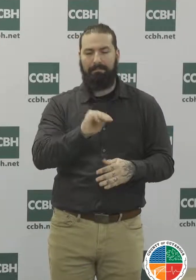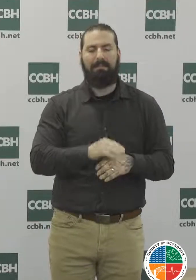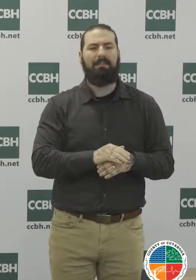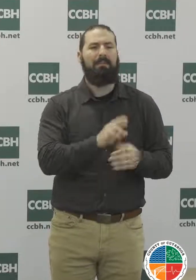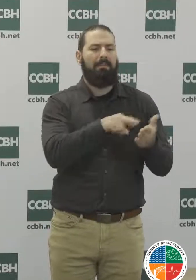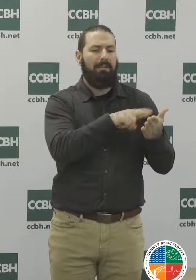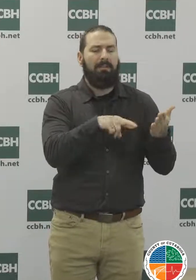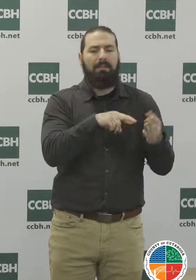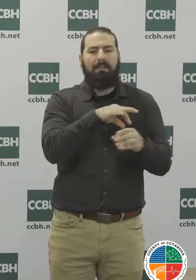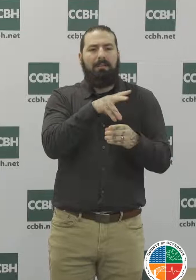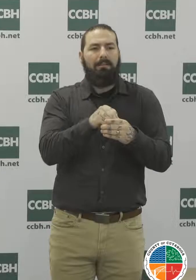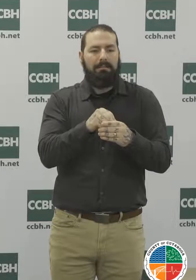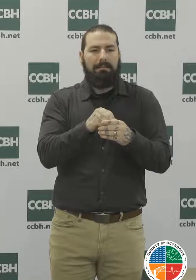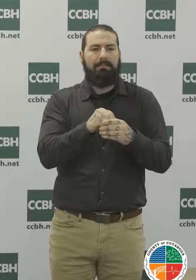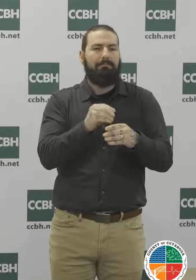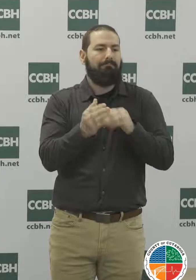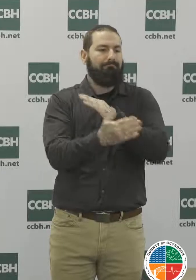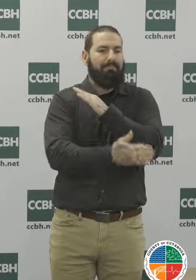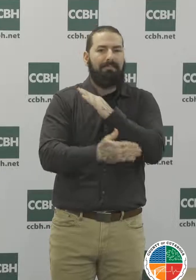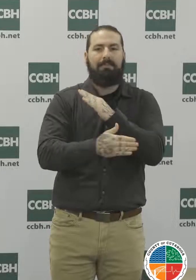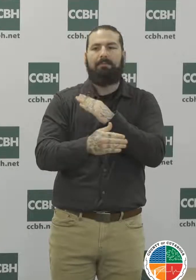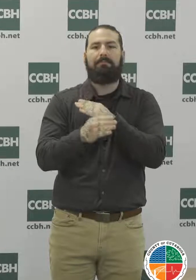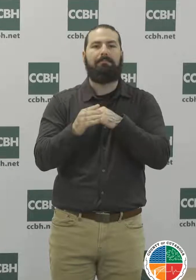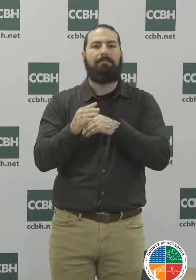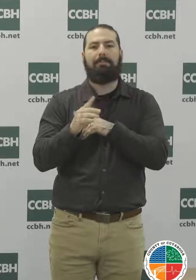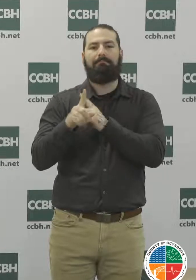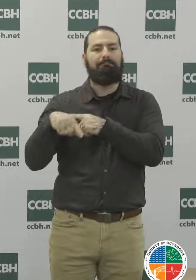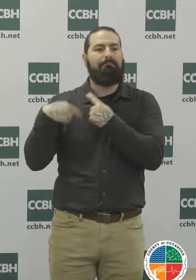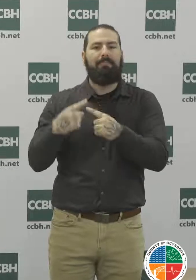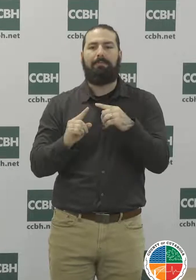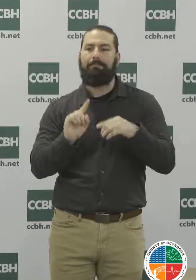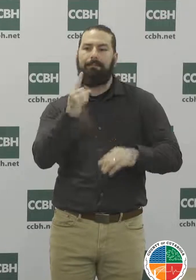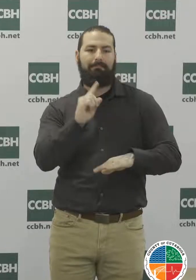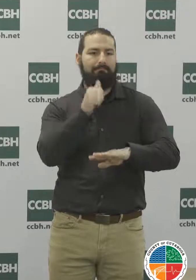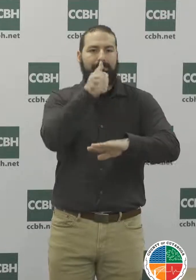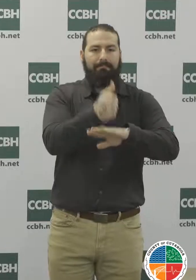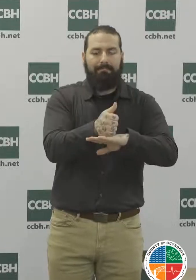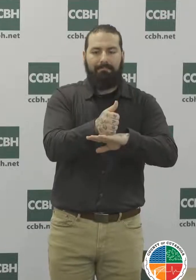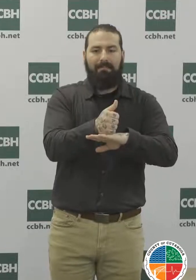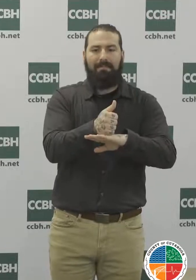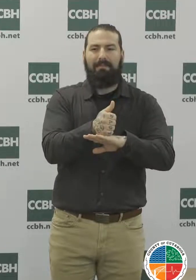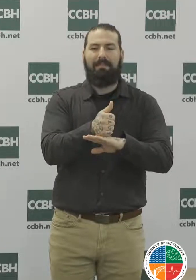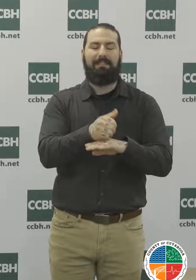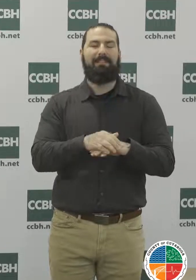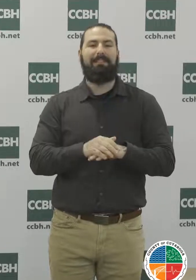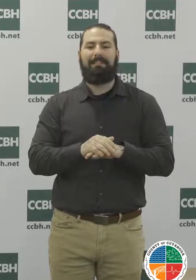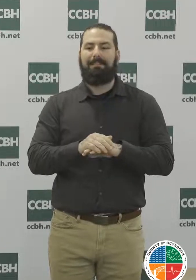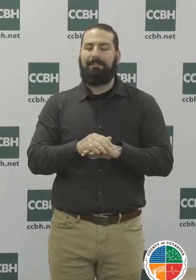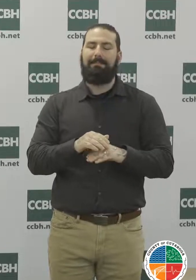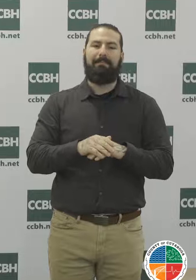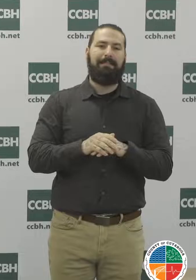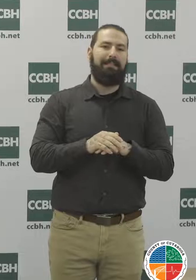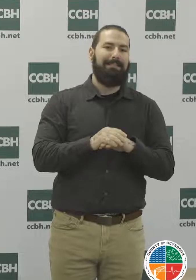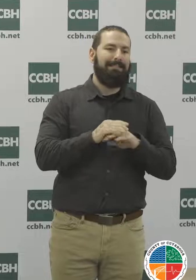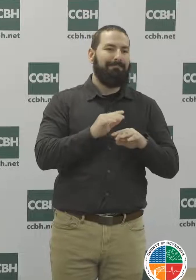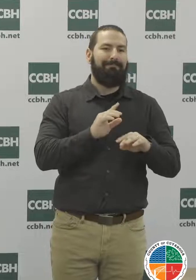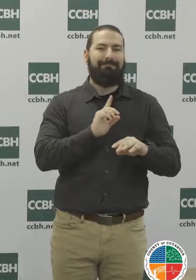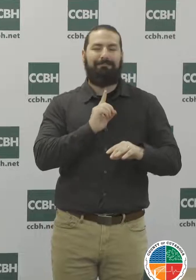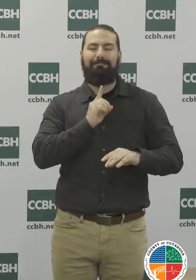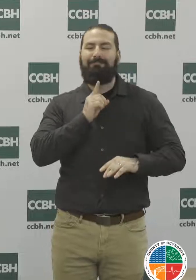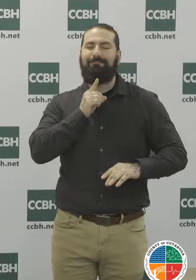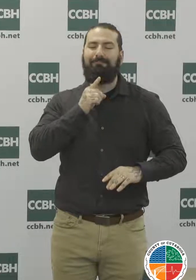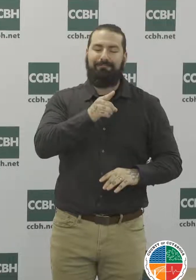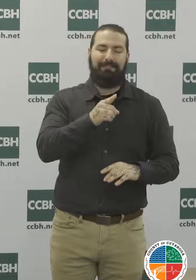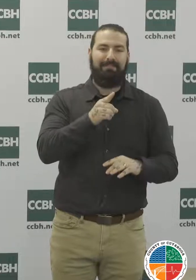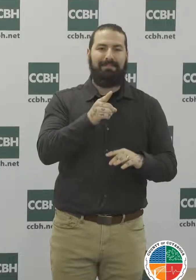this country since the very beginning and is the root of profound differences in opportunity for people